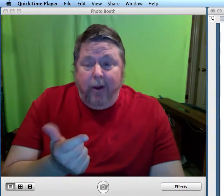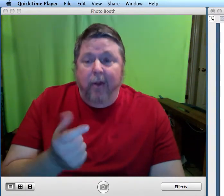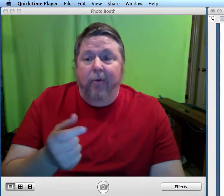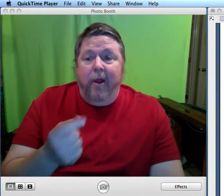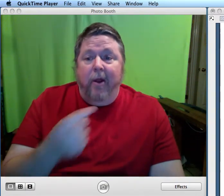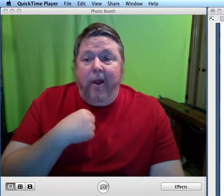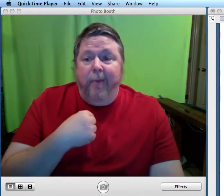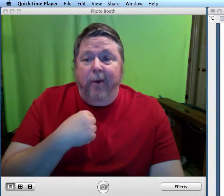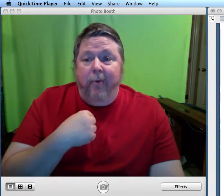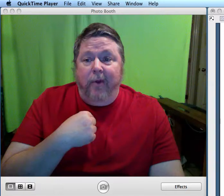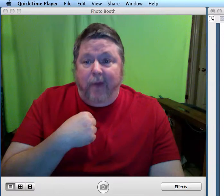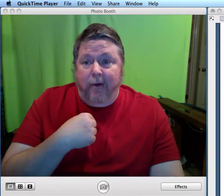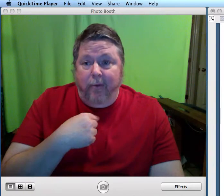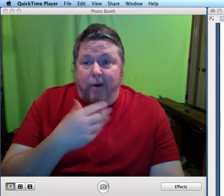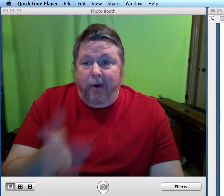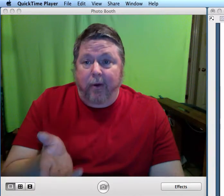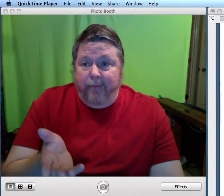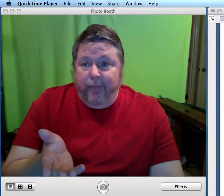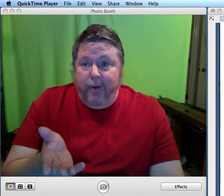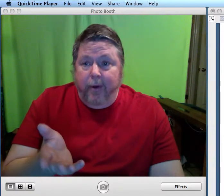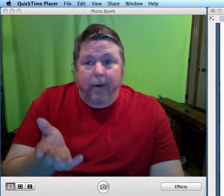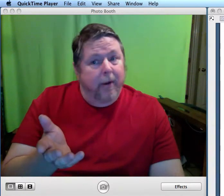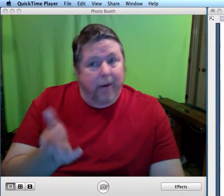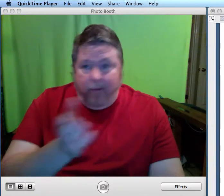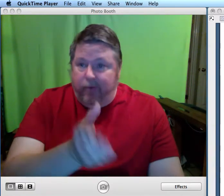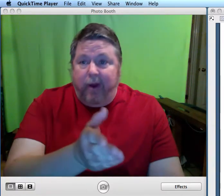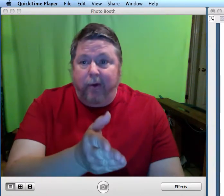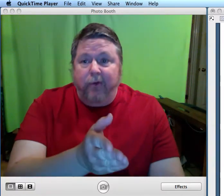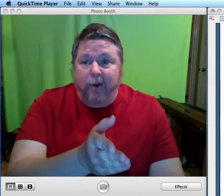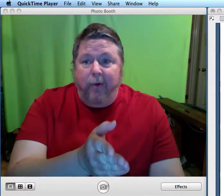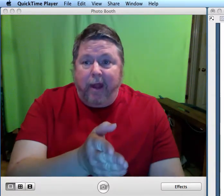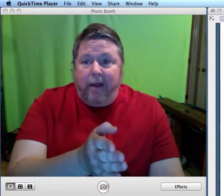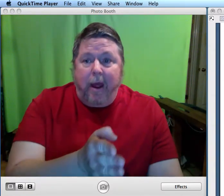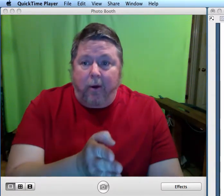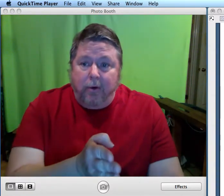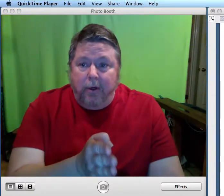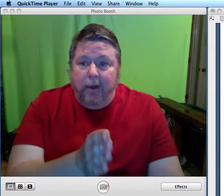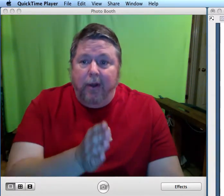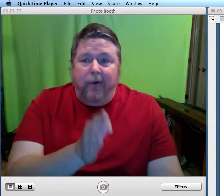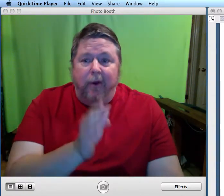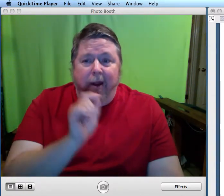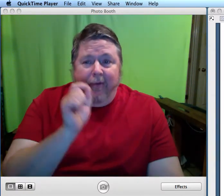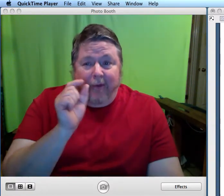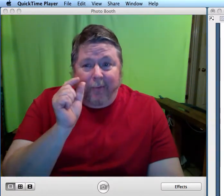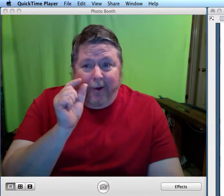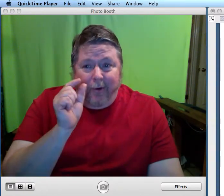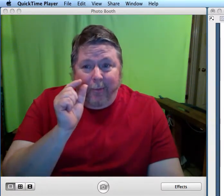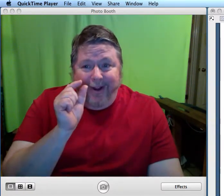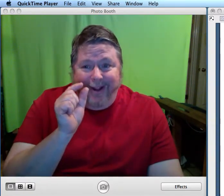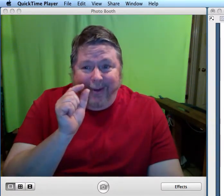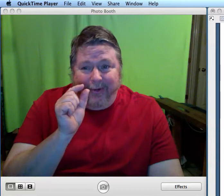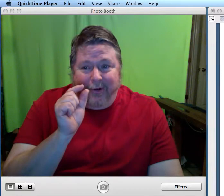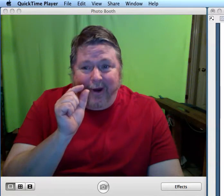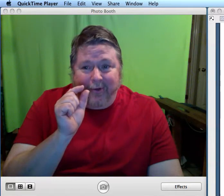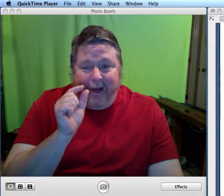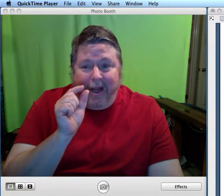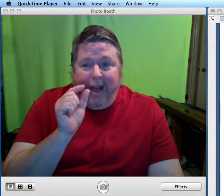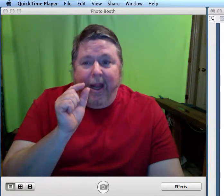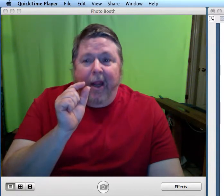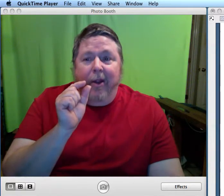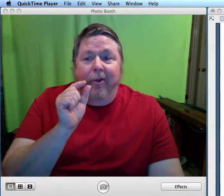better without us being the ones telling you what to do. Once you get used to doing that now, so that I have the slightest bit of hope that once you